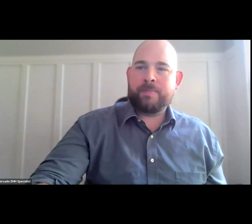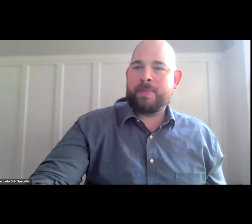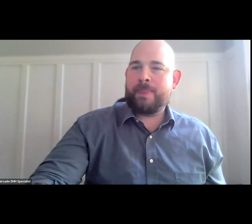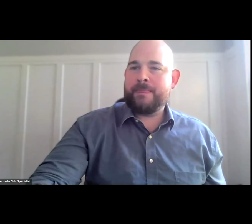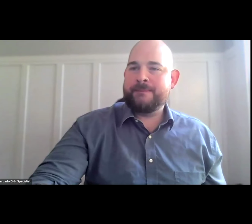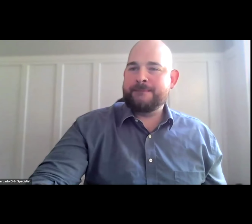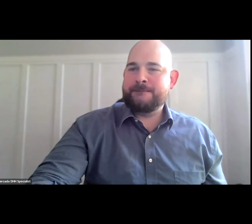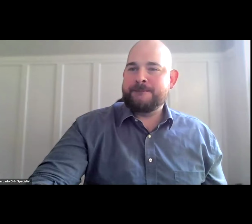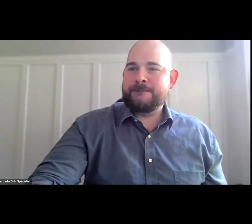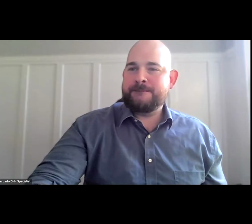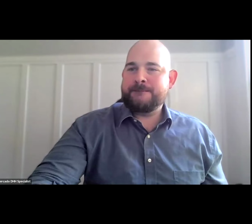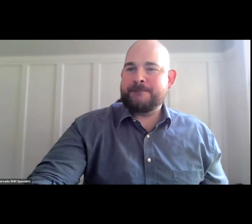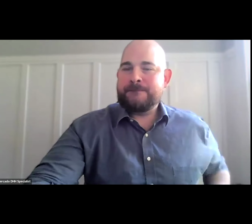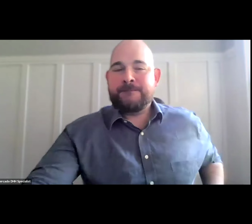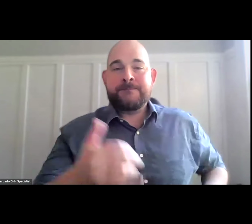Put that in the chat.